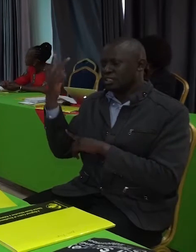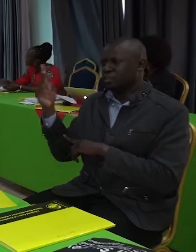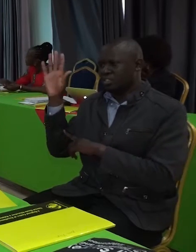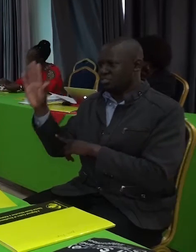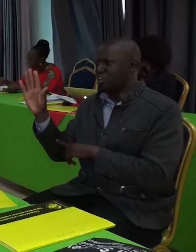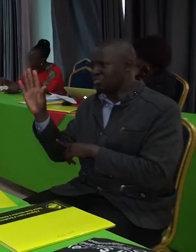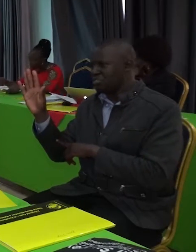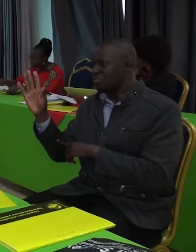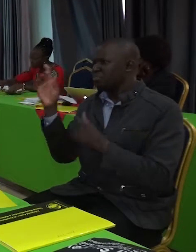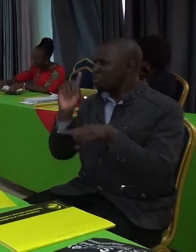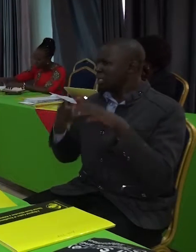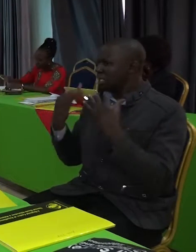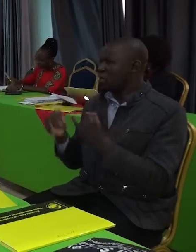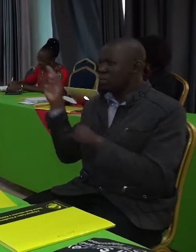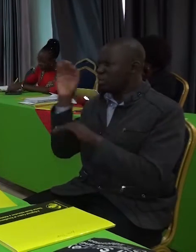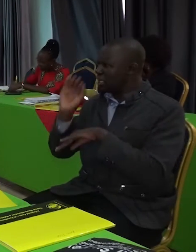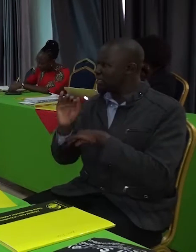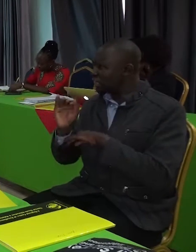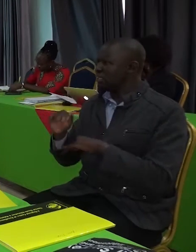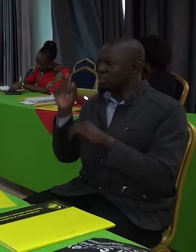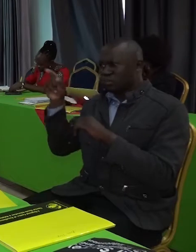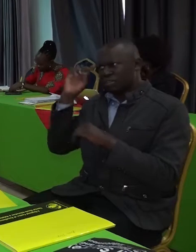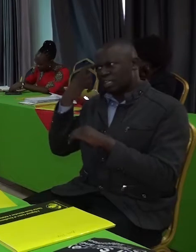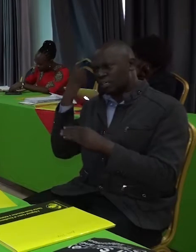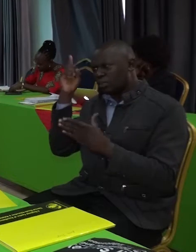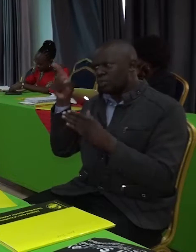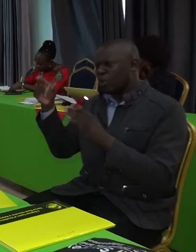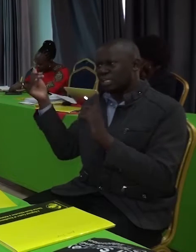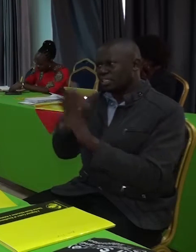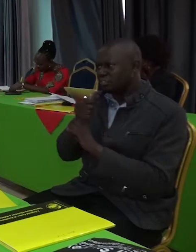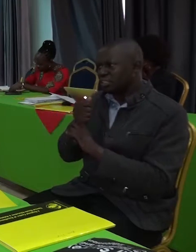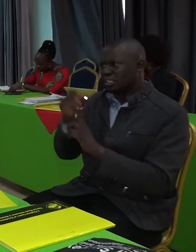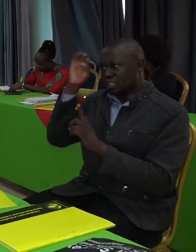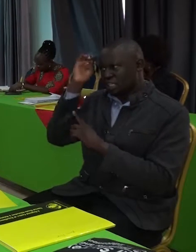achieve education for all as a country?